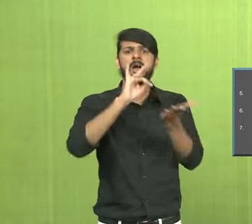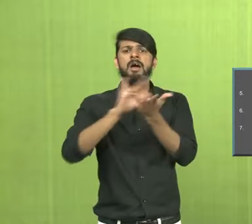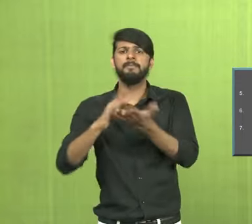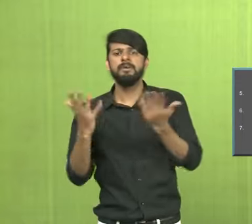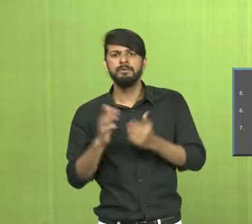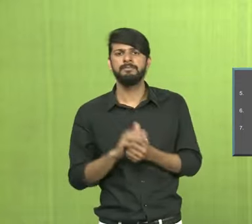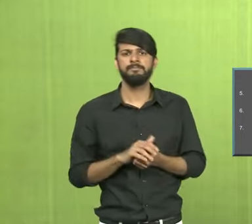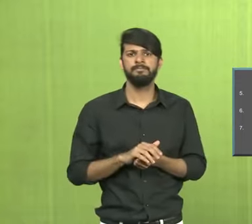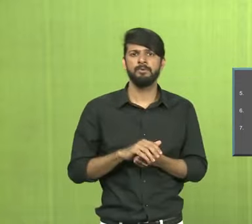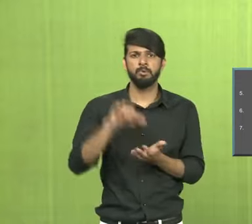countries like Iran,